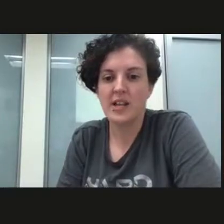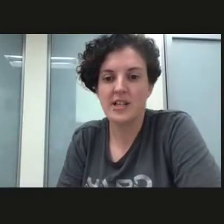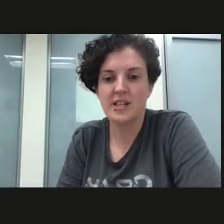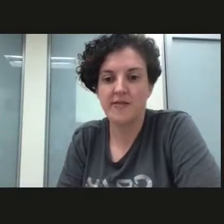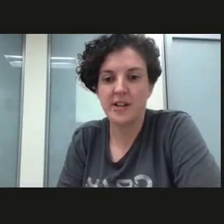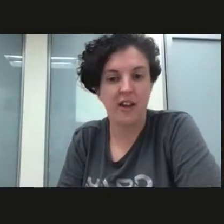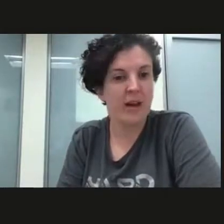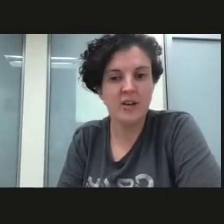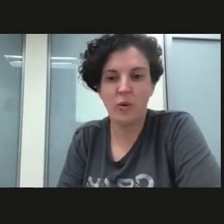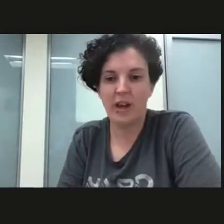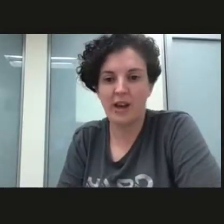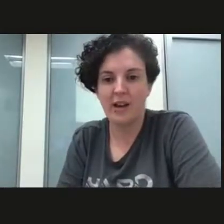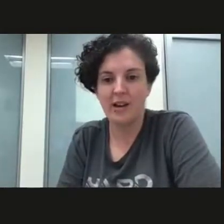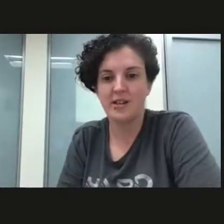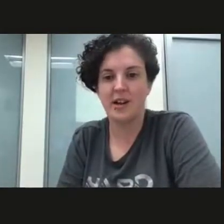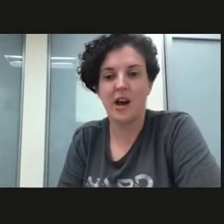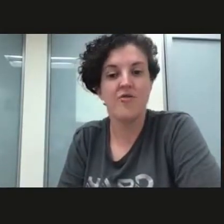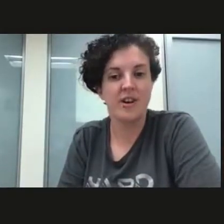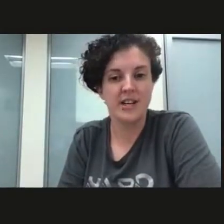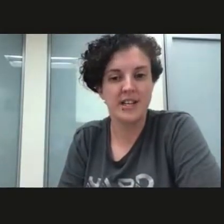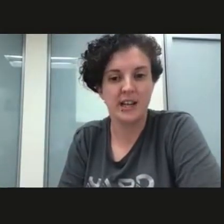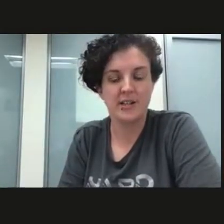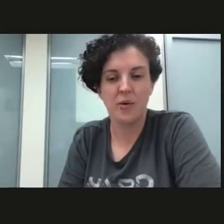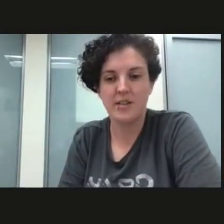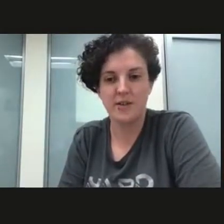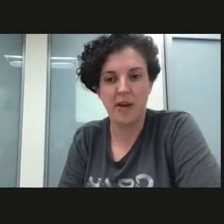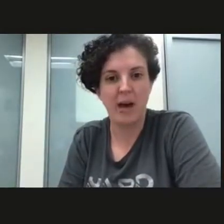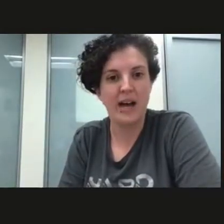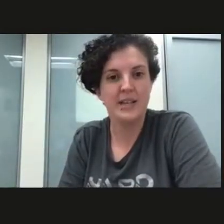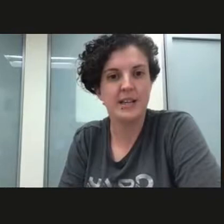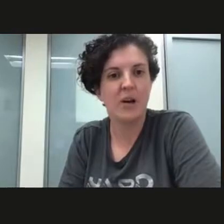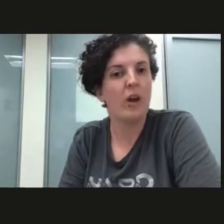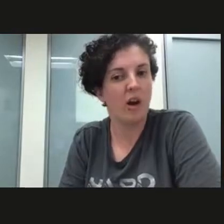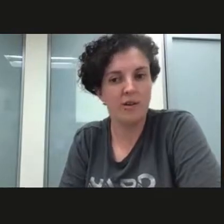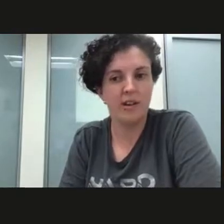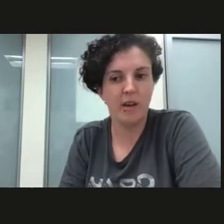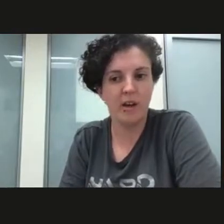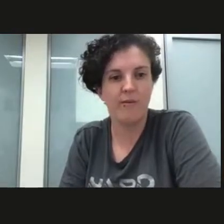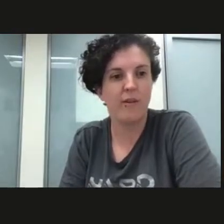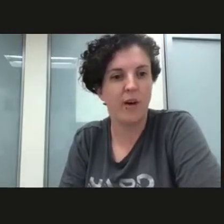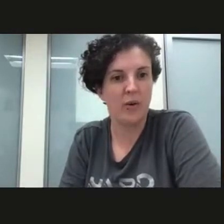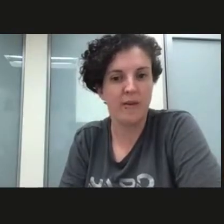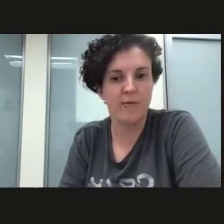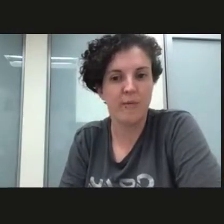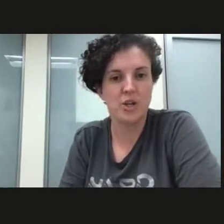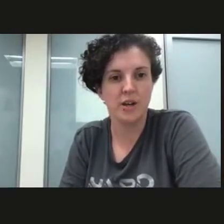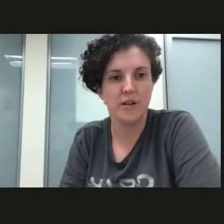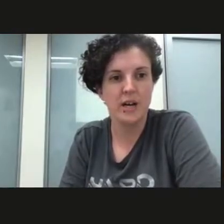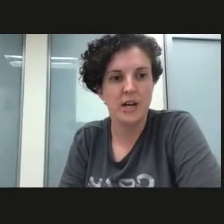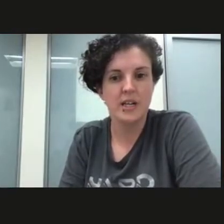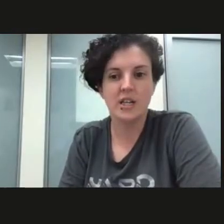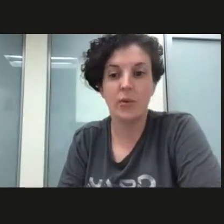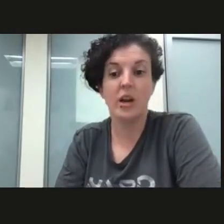So as Sveta explained, we looked at 196 tokens of time pass, and we coded them here for the following